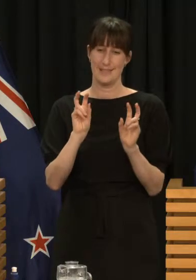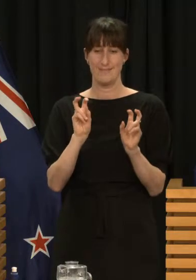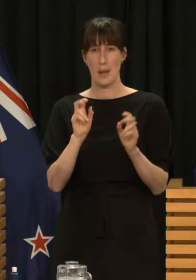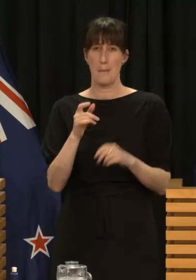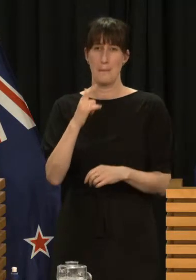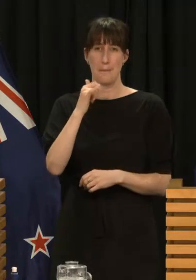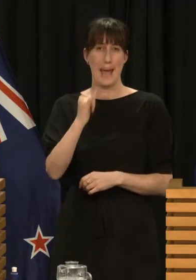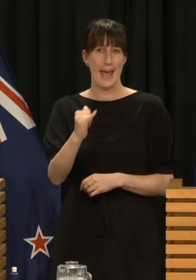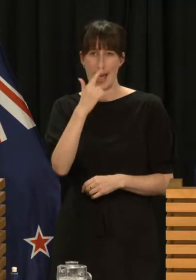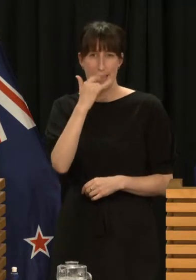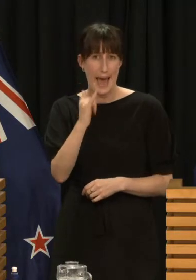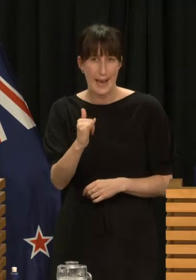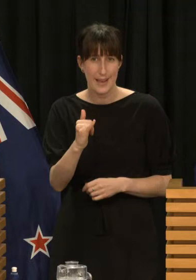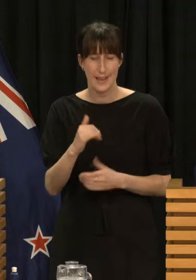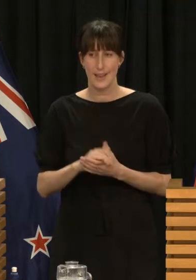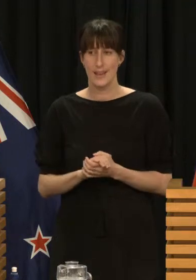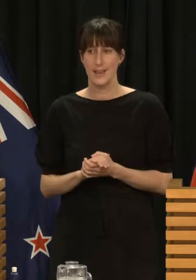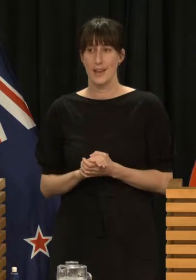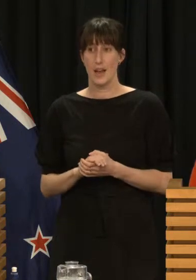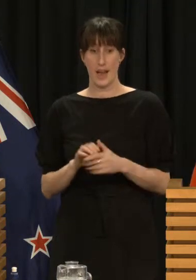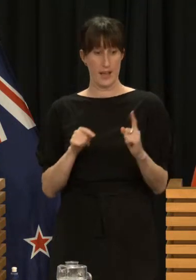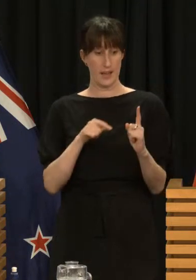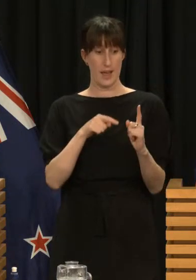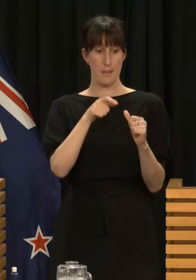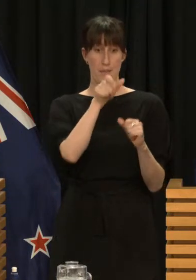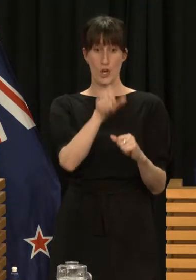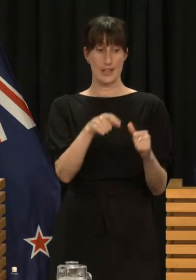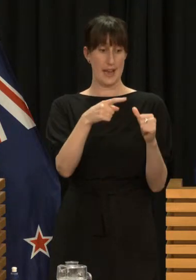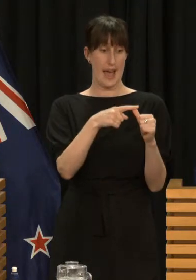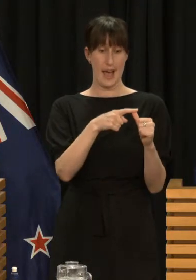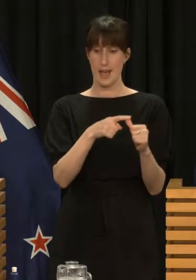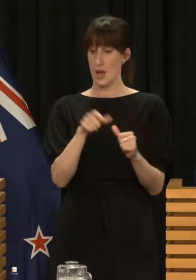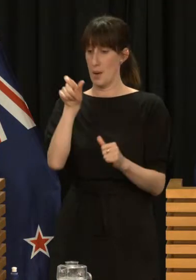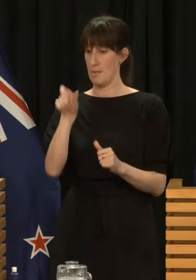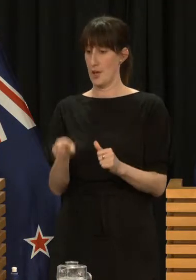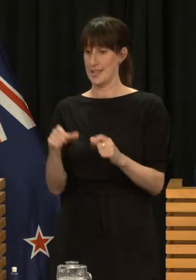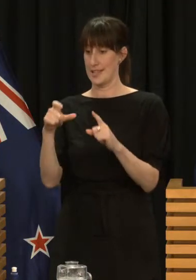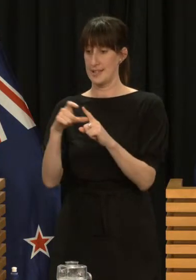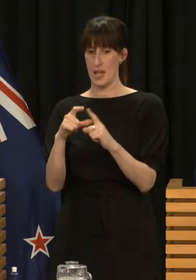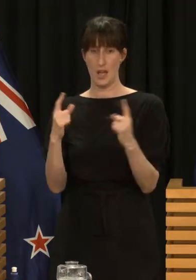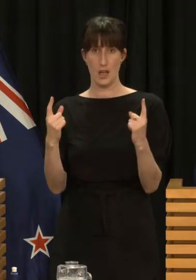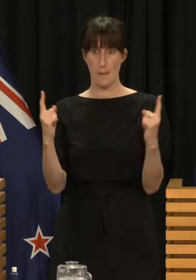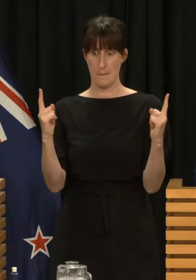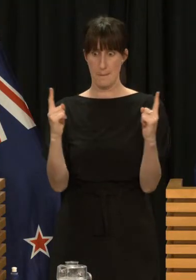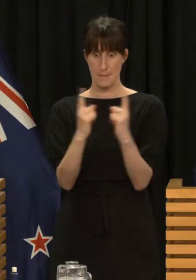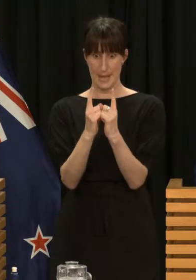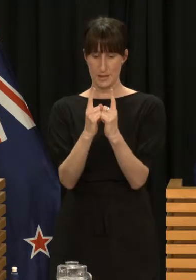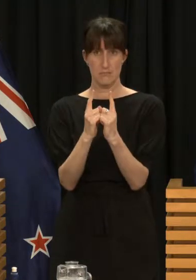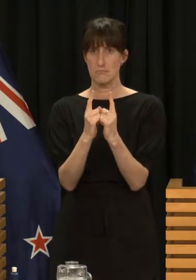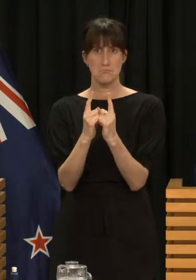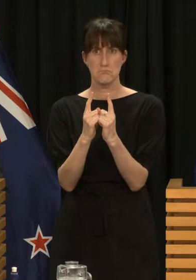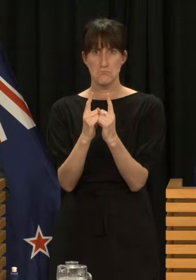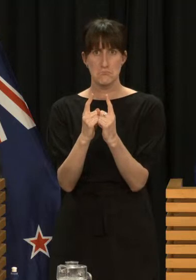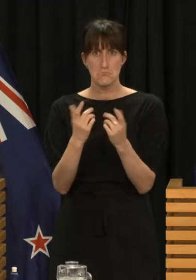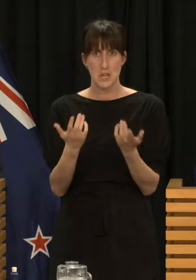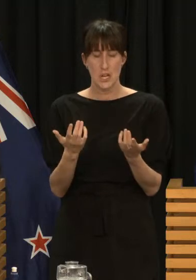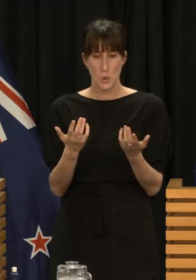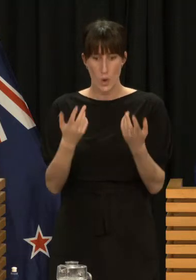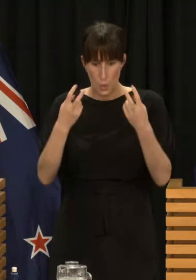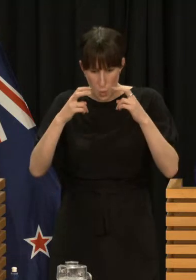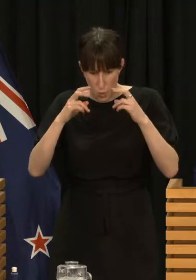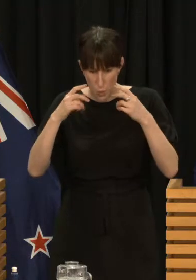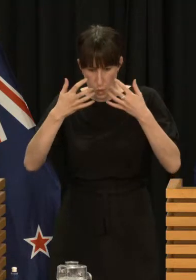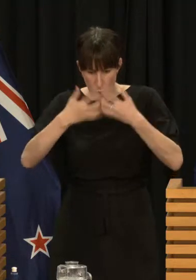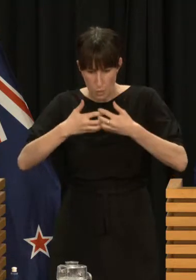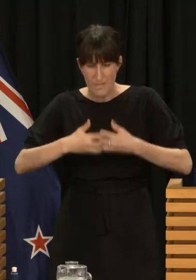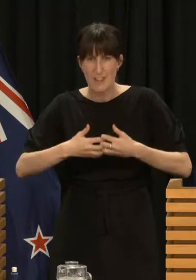though there is no meeting of them at all. So how that transmission occurred might have been a completely rare and near impossible thing, and no